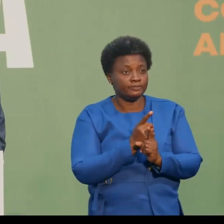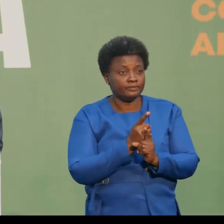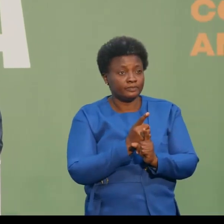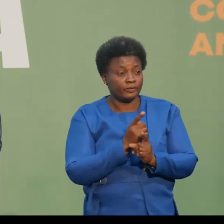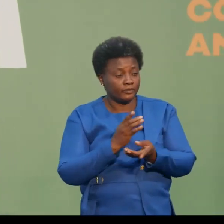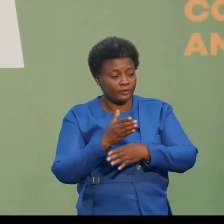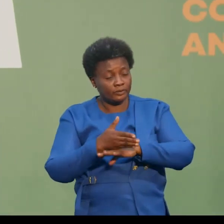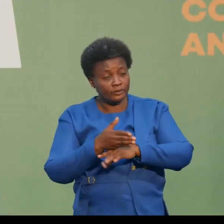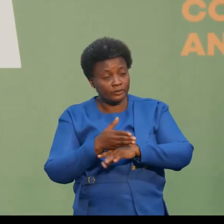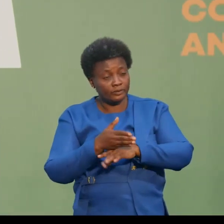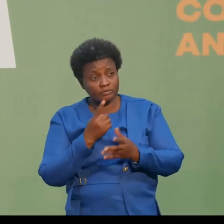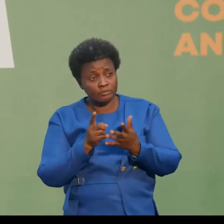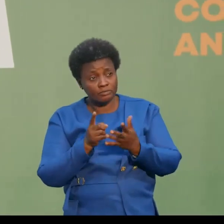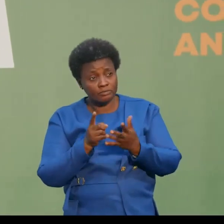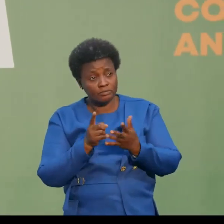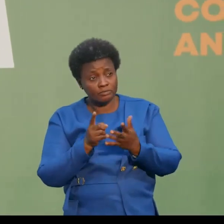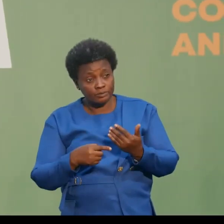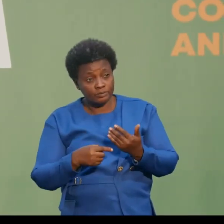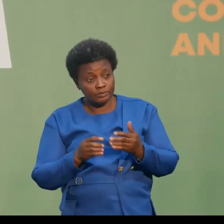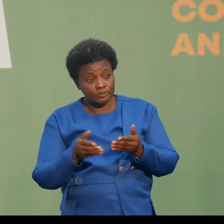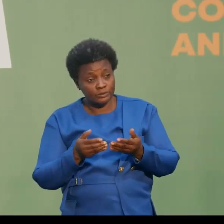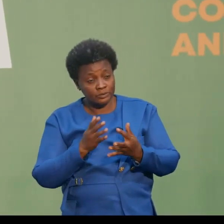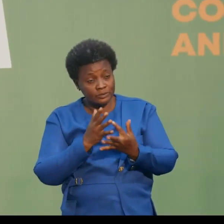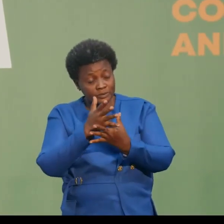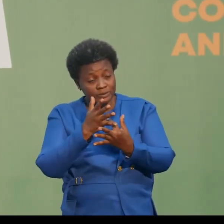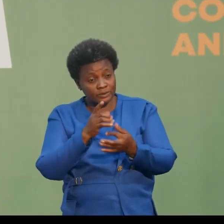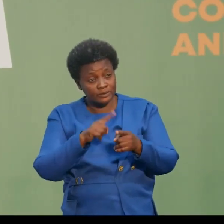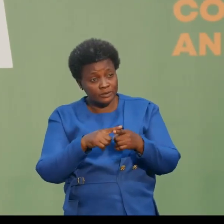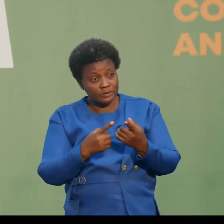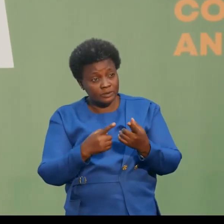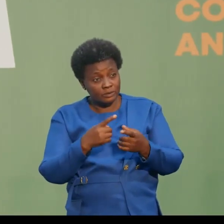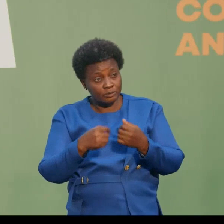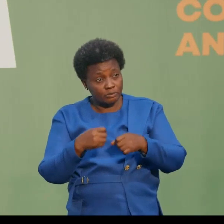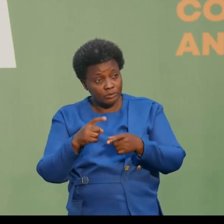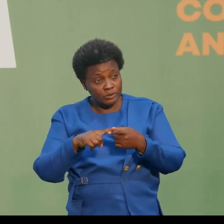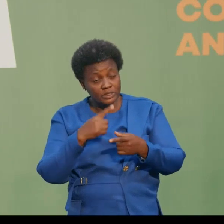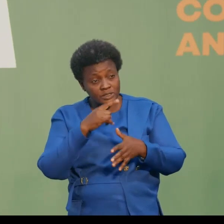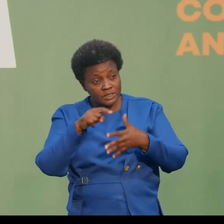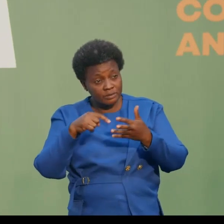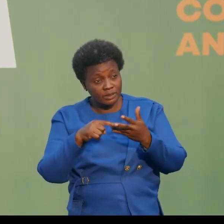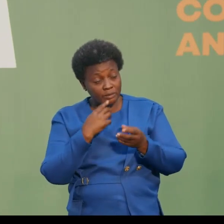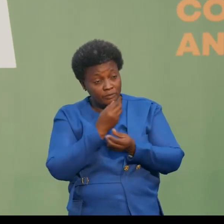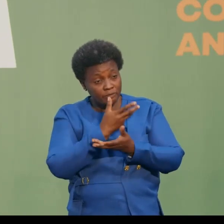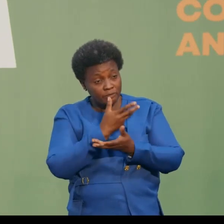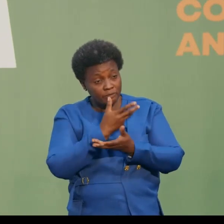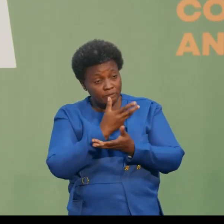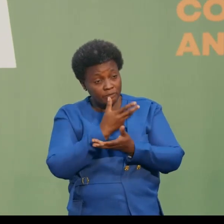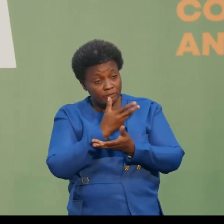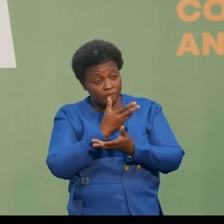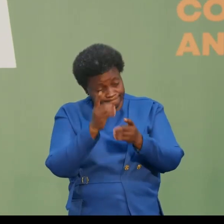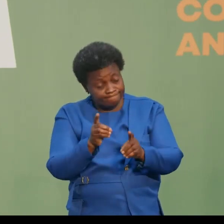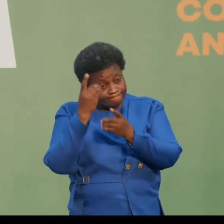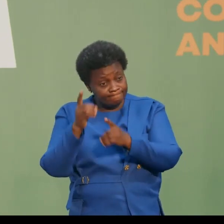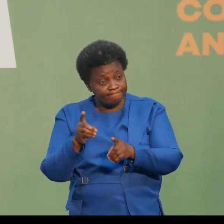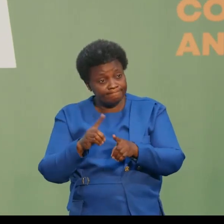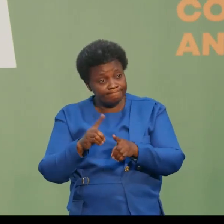data is crucial for assessing progress and informing decisions about the future